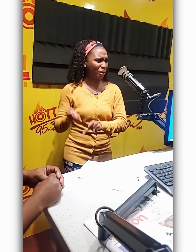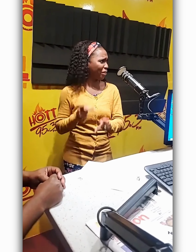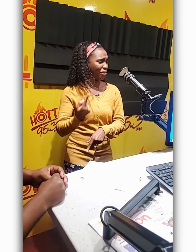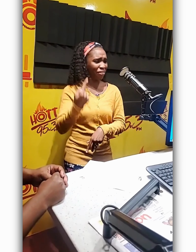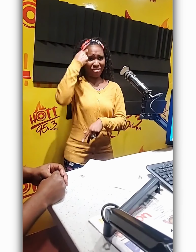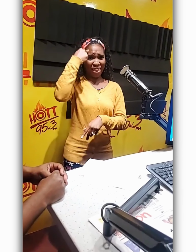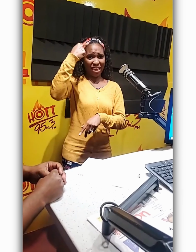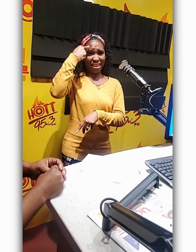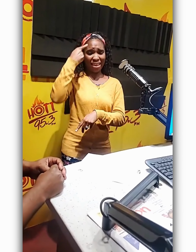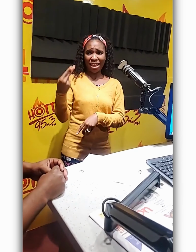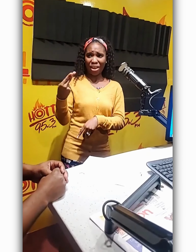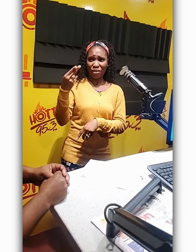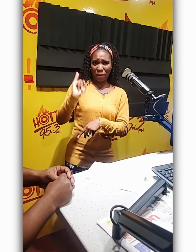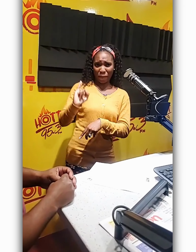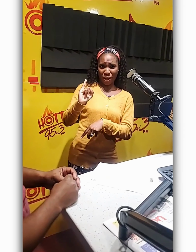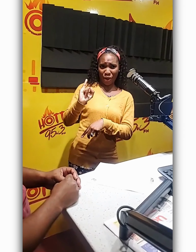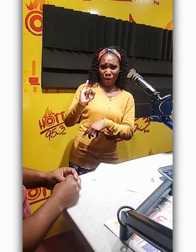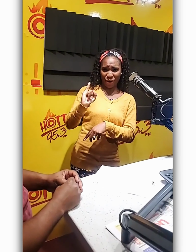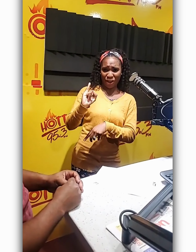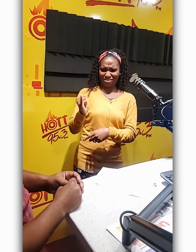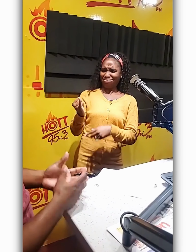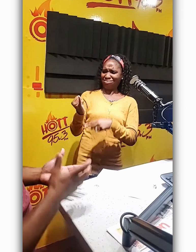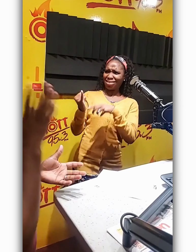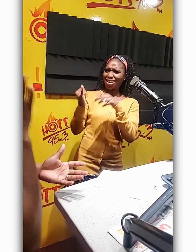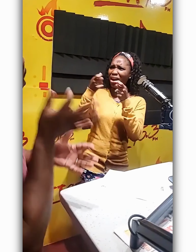is hearing impaired offensive?